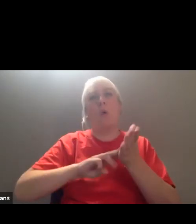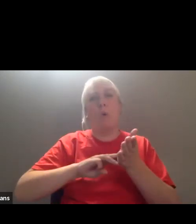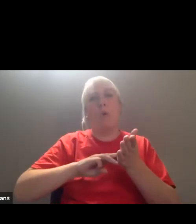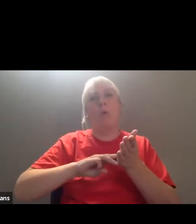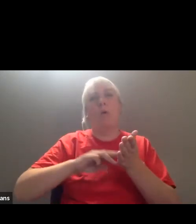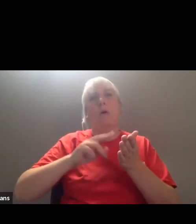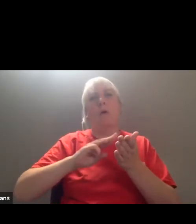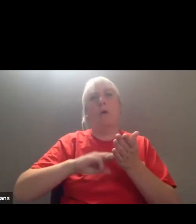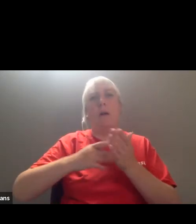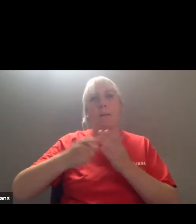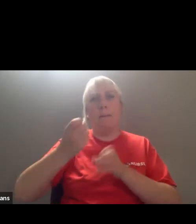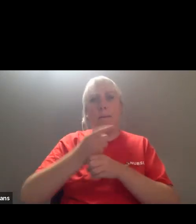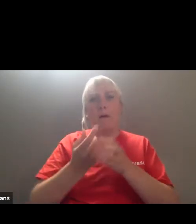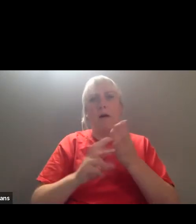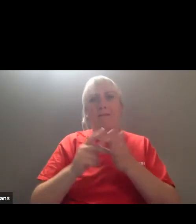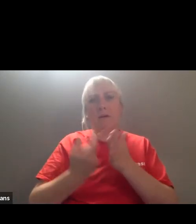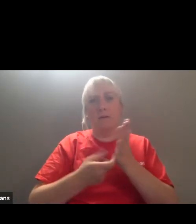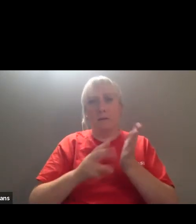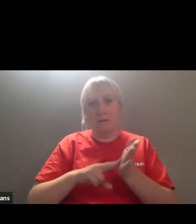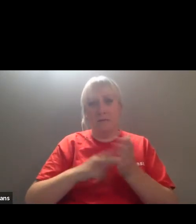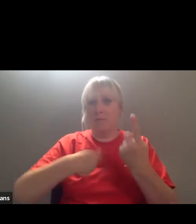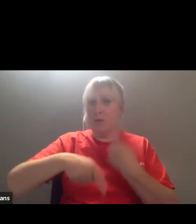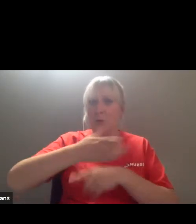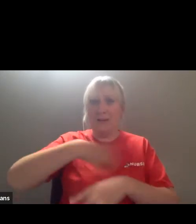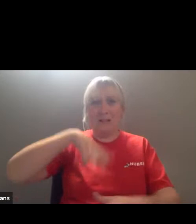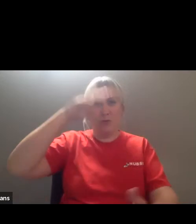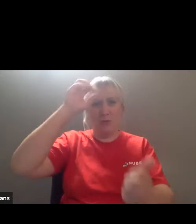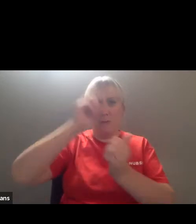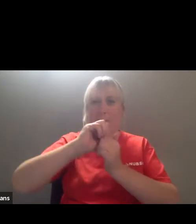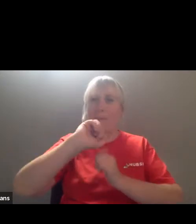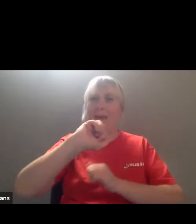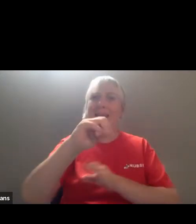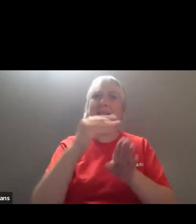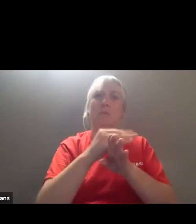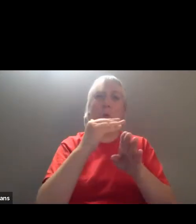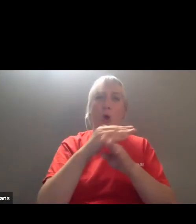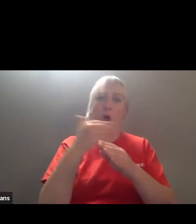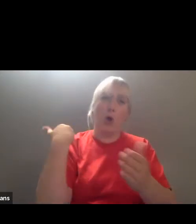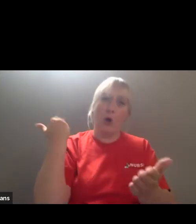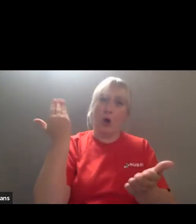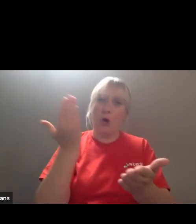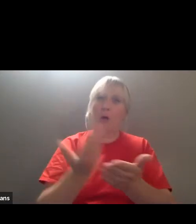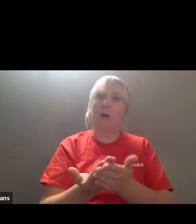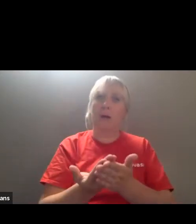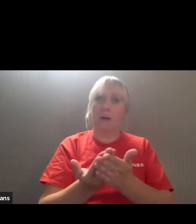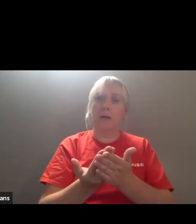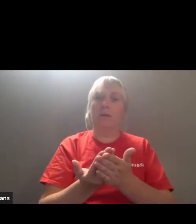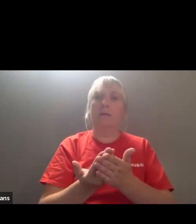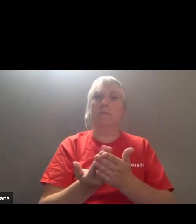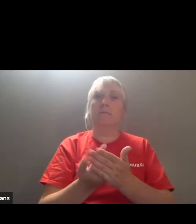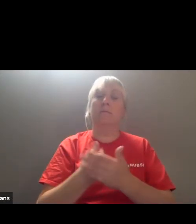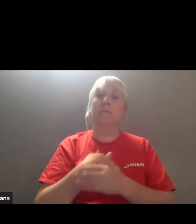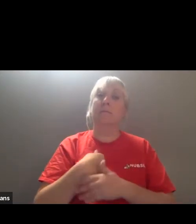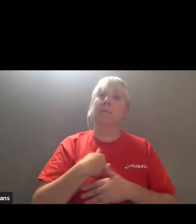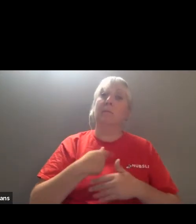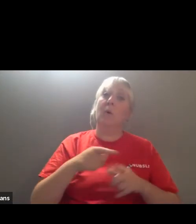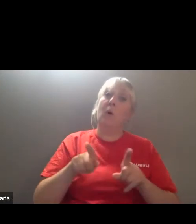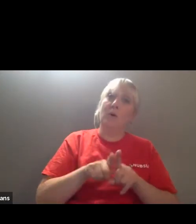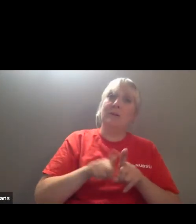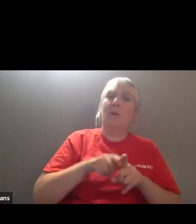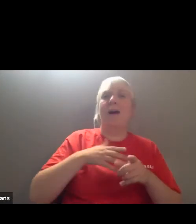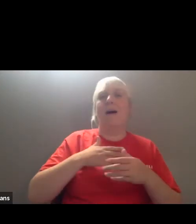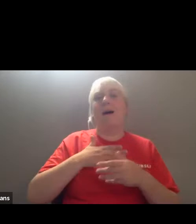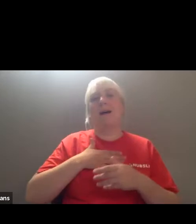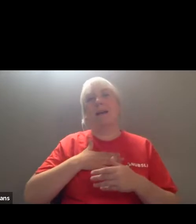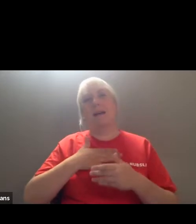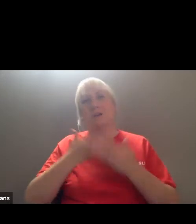great work that he was so passionately involved in. And I want to pay tribute to all my fellow DPAC campaigners